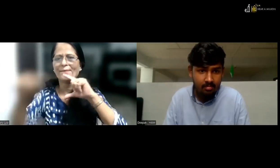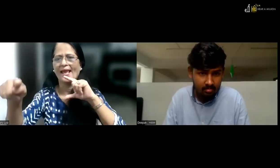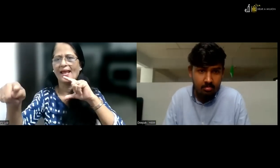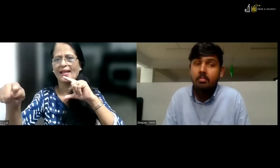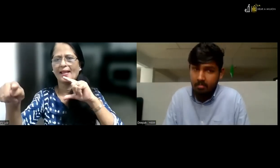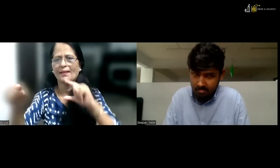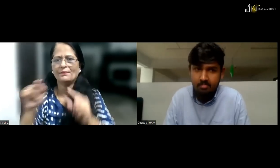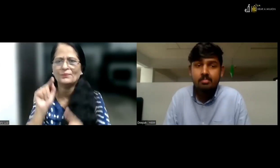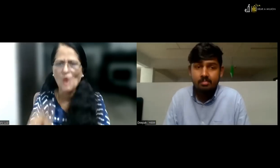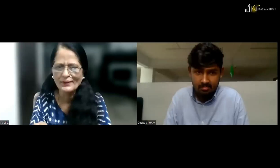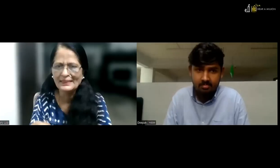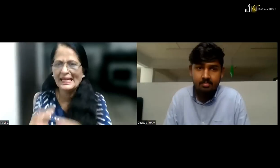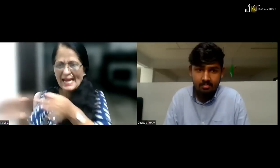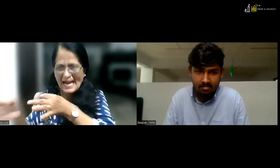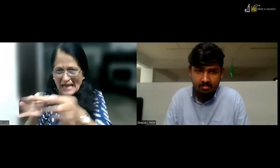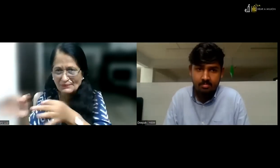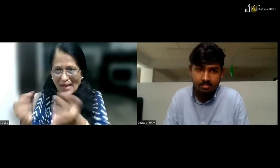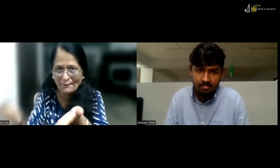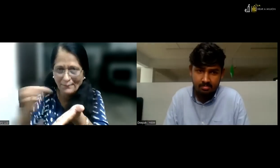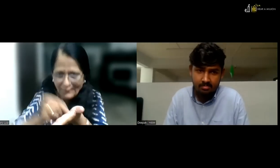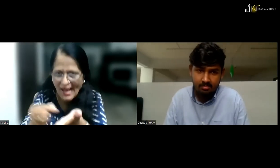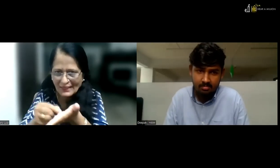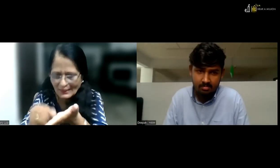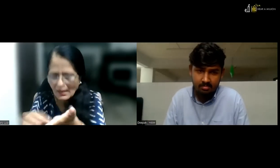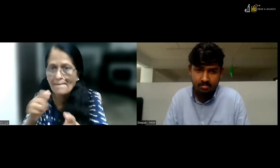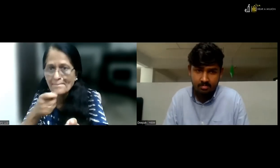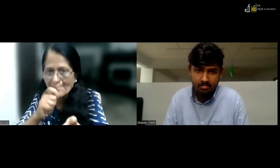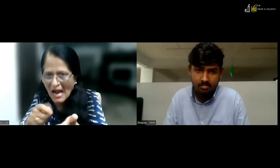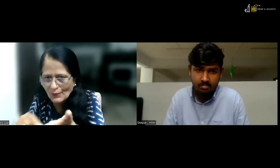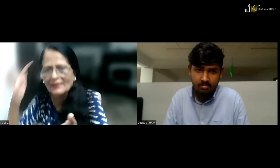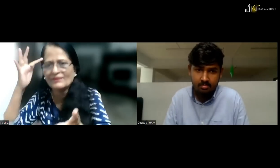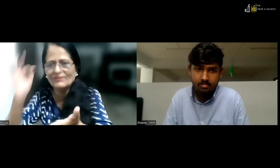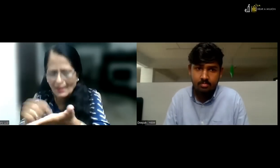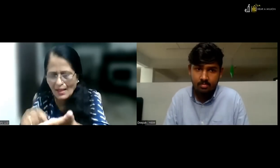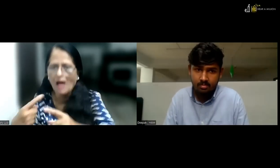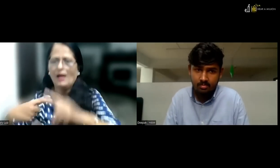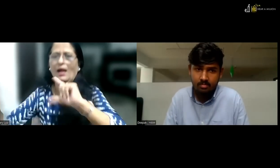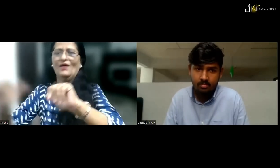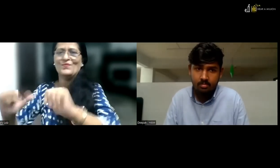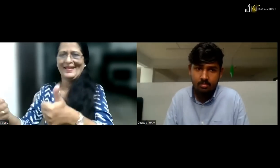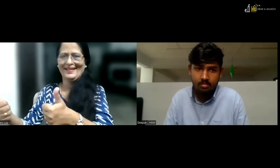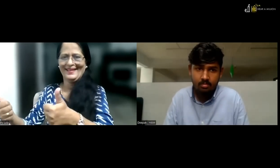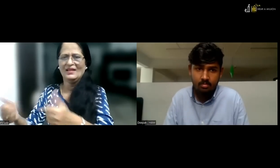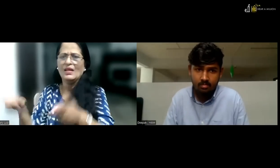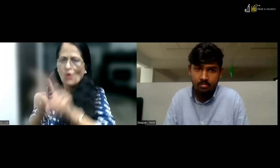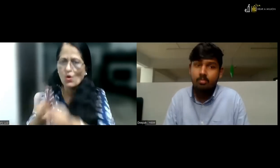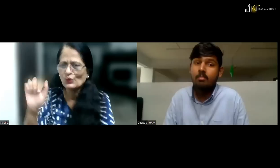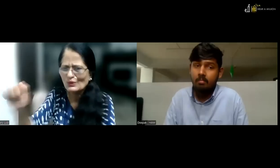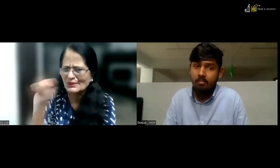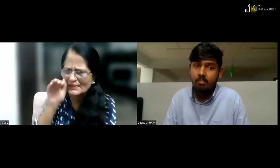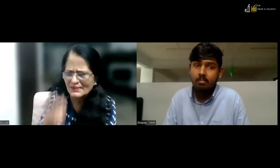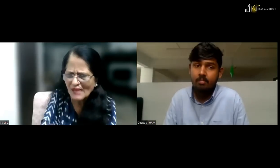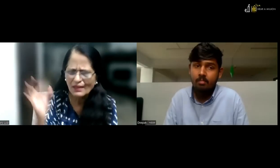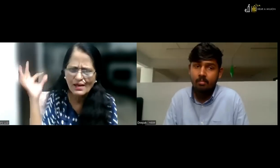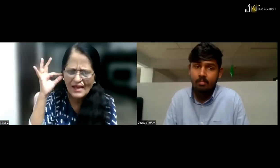like they don't have the mail ID. That was the reason that people couldn't fill up the form. So we just explained them each and everything,